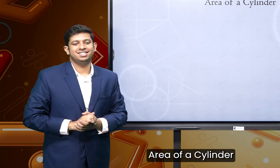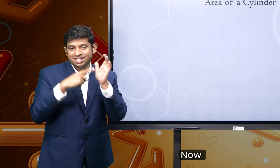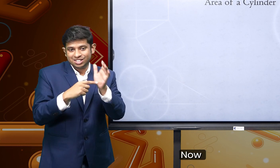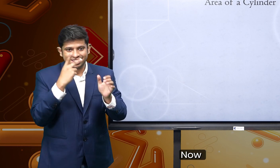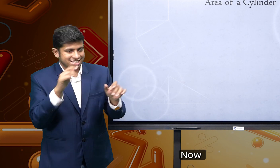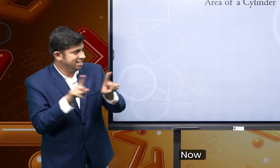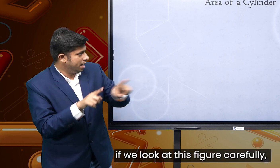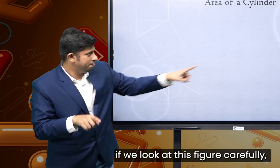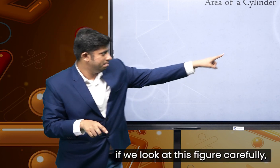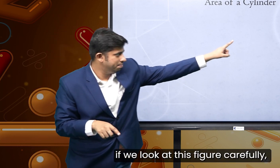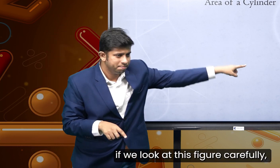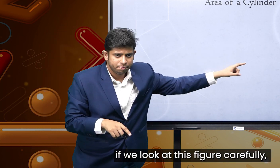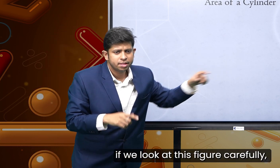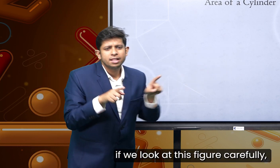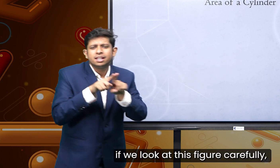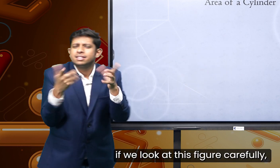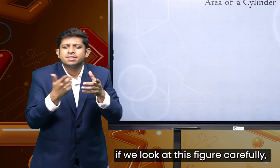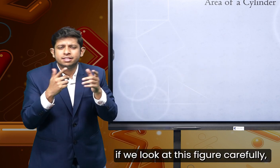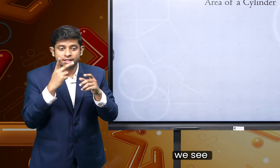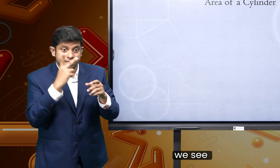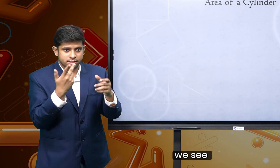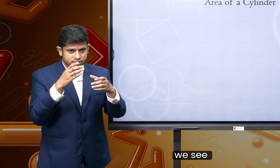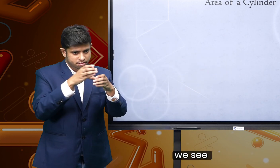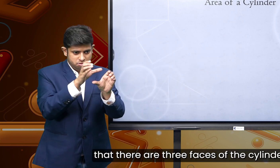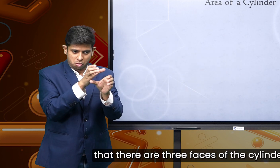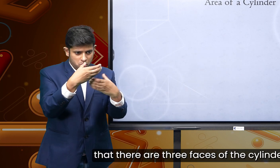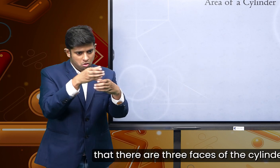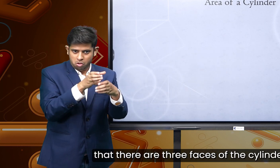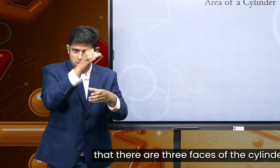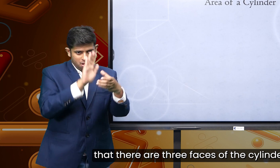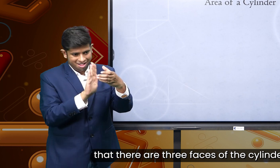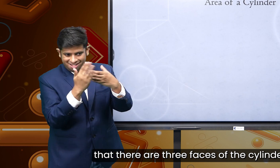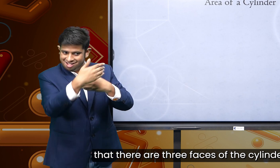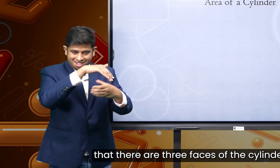Now, if we look at the figure carefully, we see that there are three faces of the cylinder.